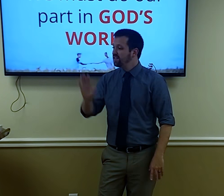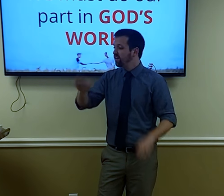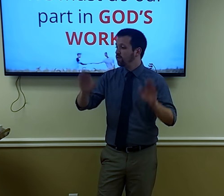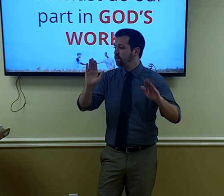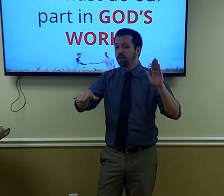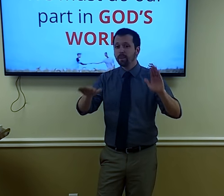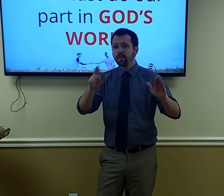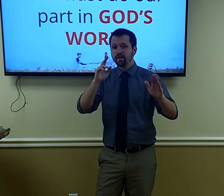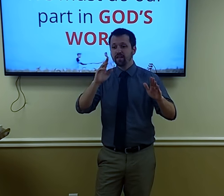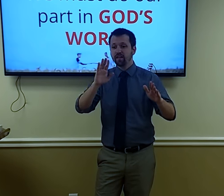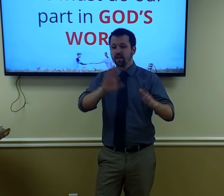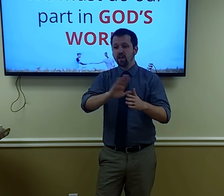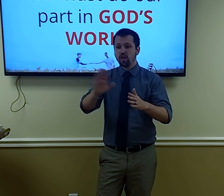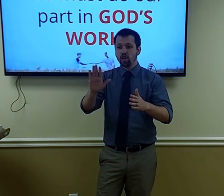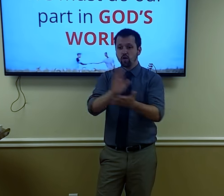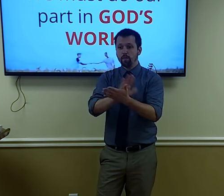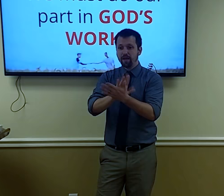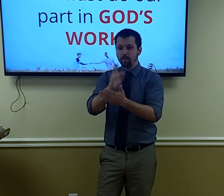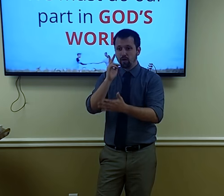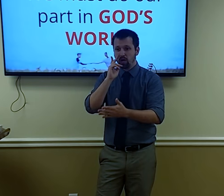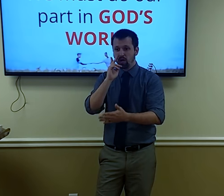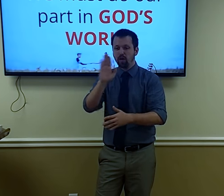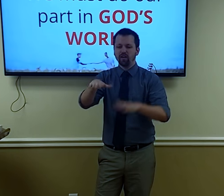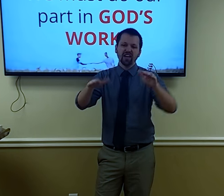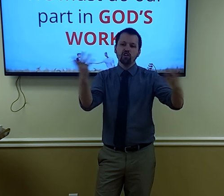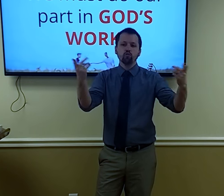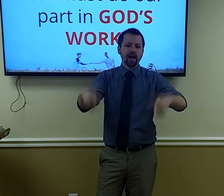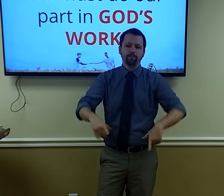Villages, same idea. So, your paper. Well, here's what happened.